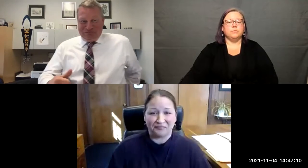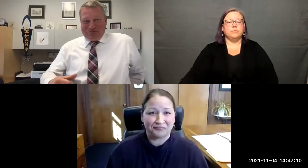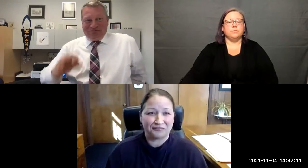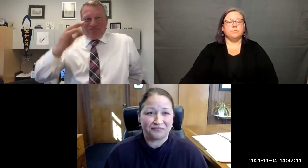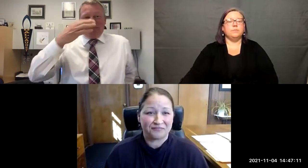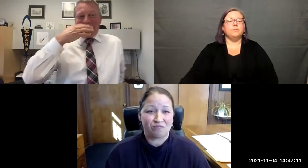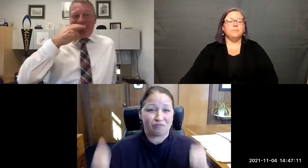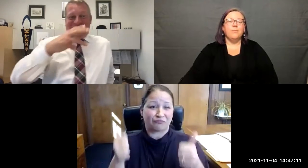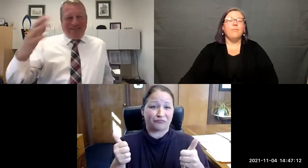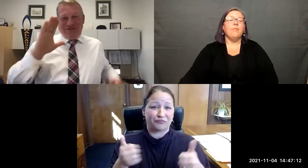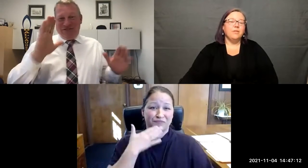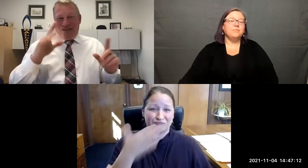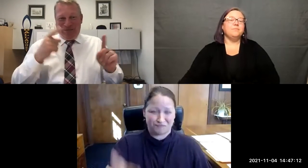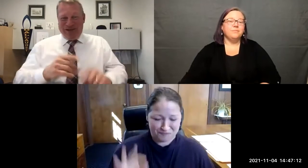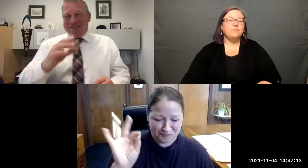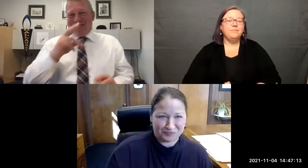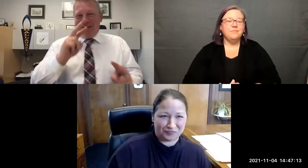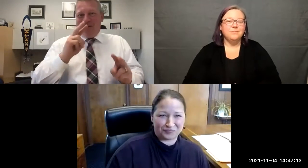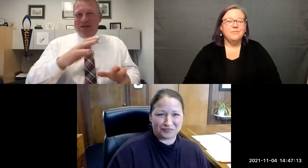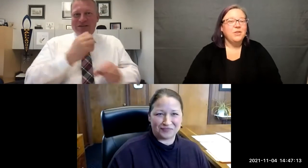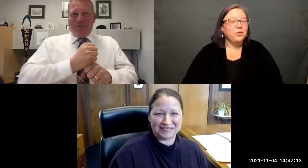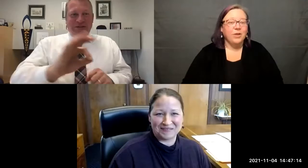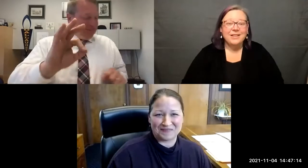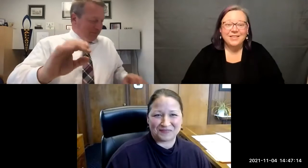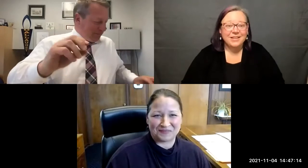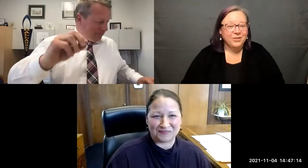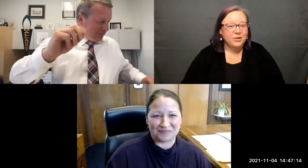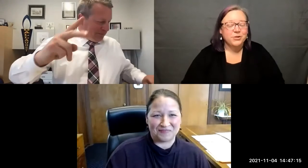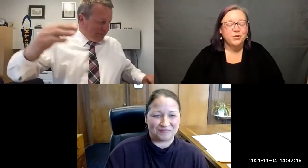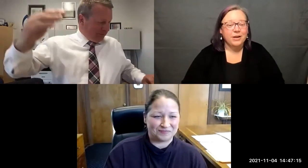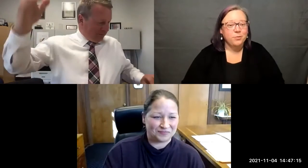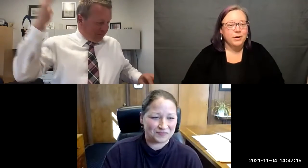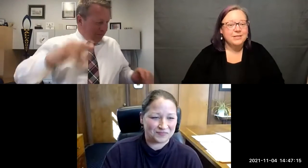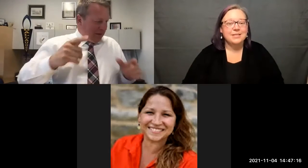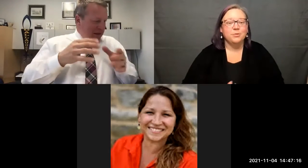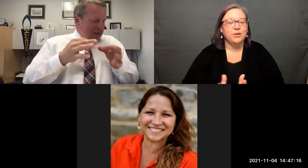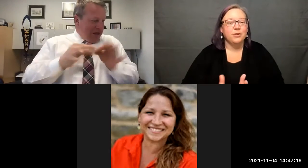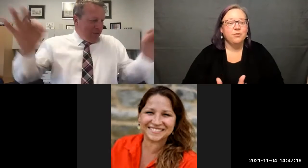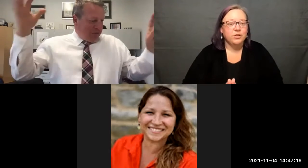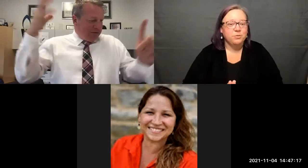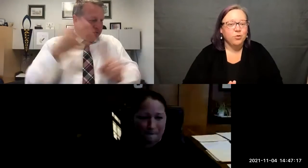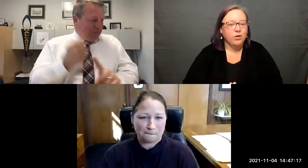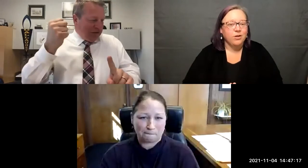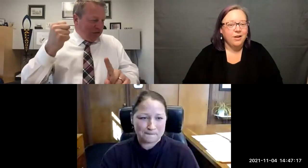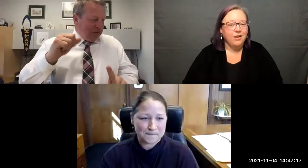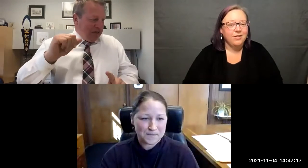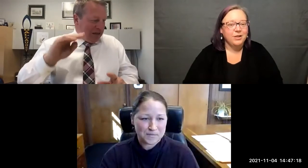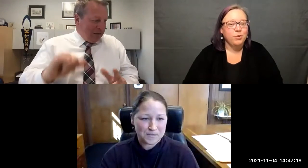was a great point that was mentioned. So I just wanted to highlight that. Great, thank you. Those are great points. We look forward to more that you will bring